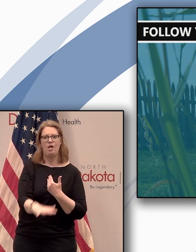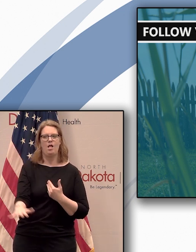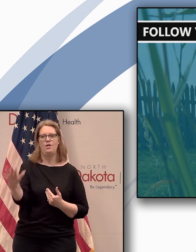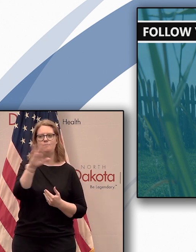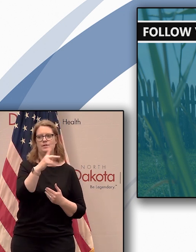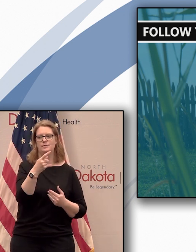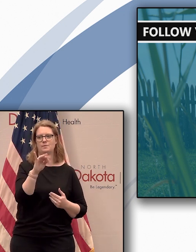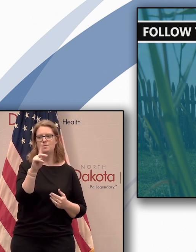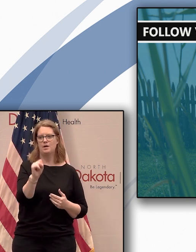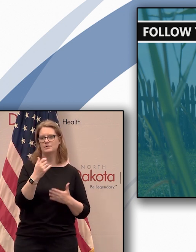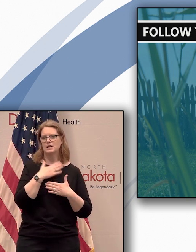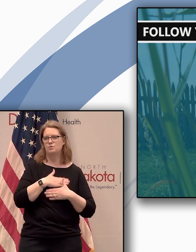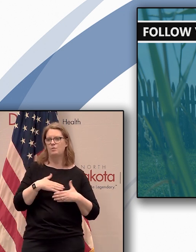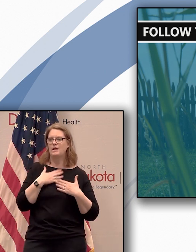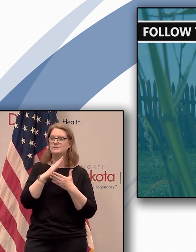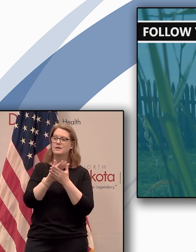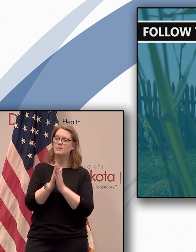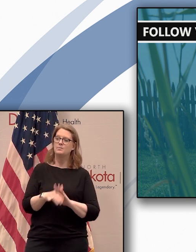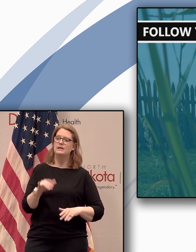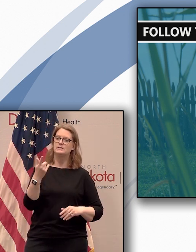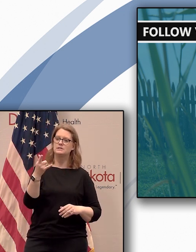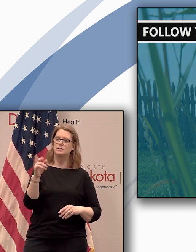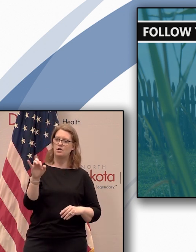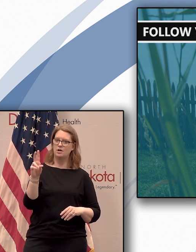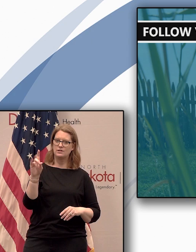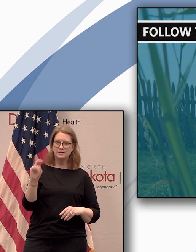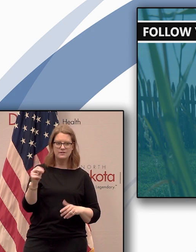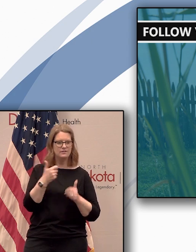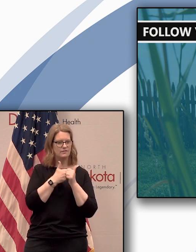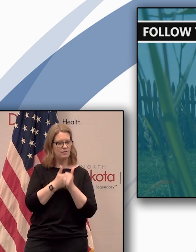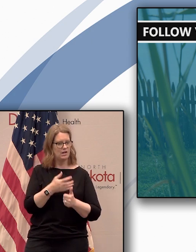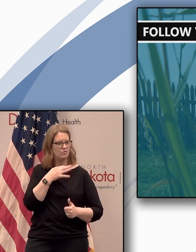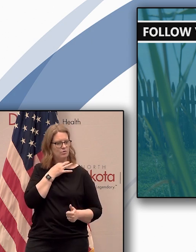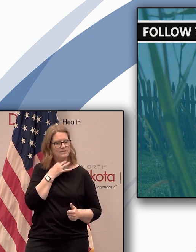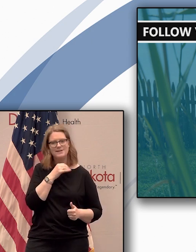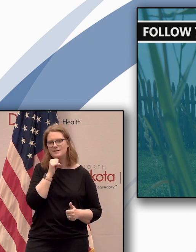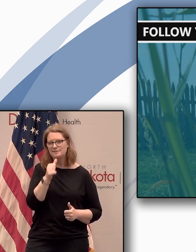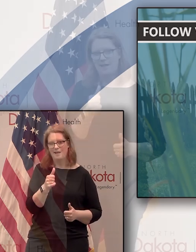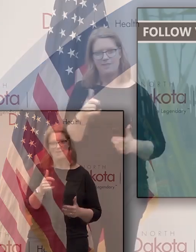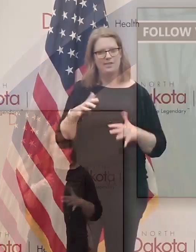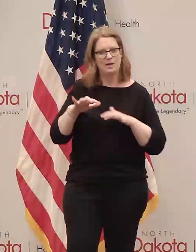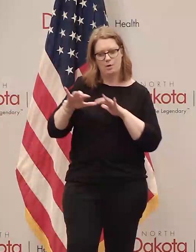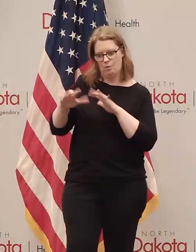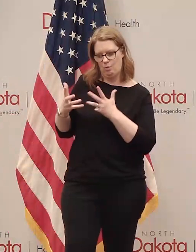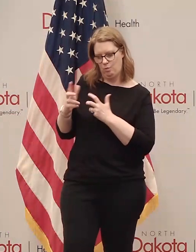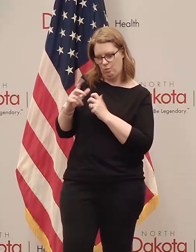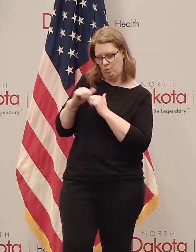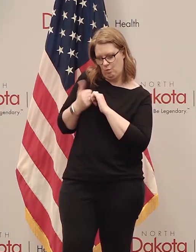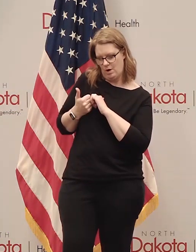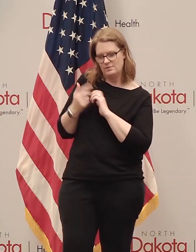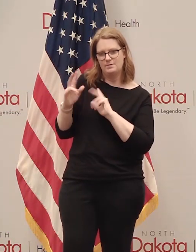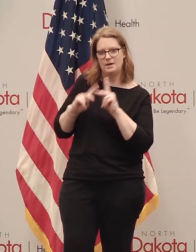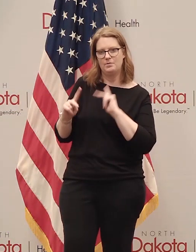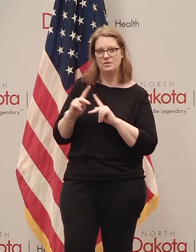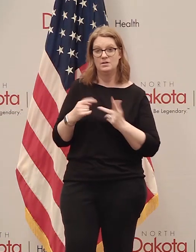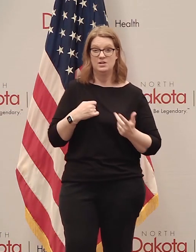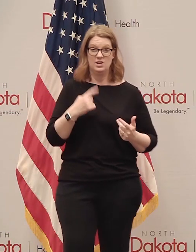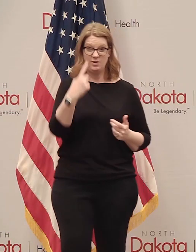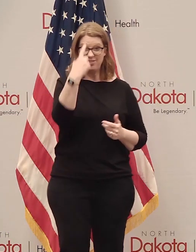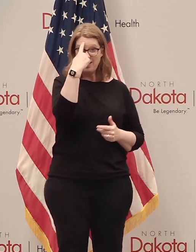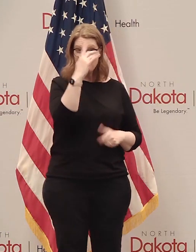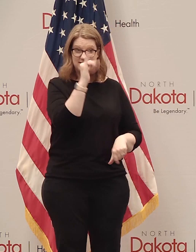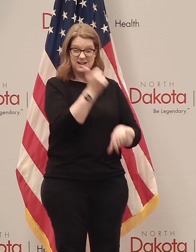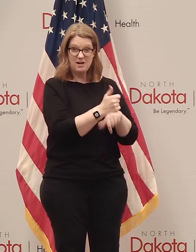Parks and Rec, the Peace Garden, and North Dakota history sites. Follow your curiosity, not the crowds. You would have thought we made that knowing that COVID was